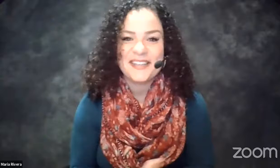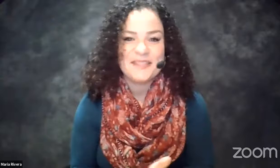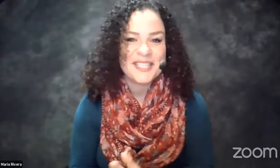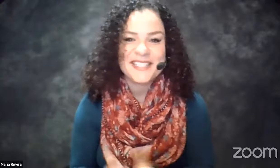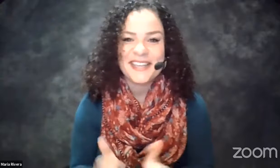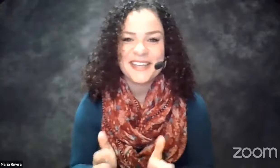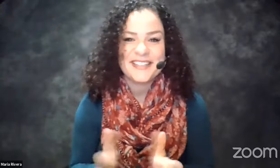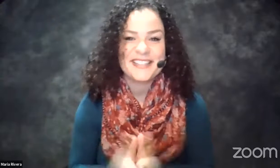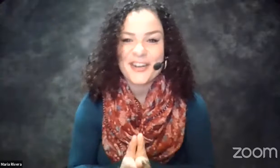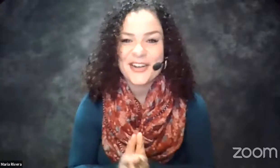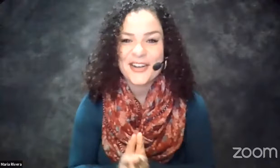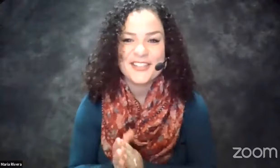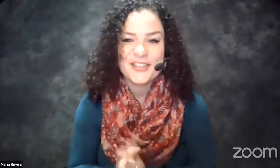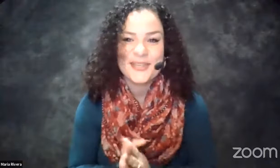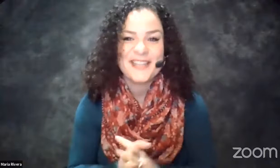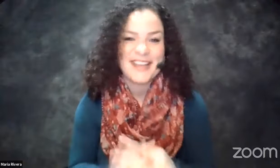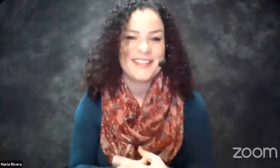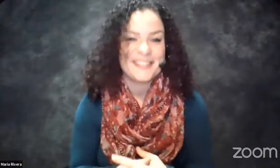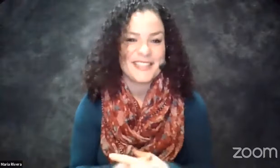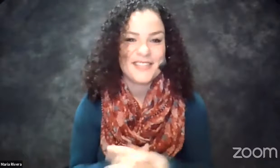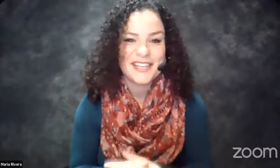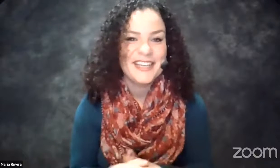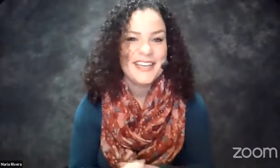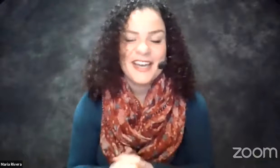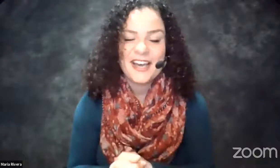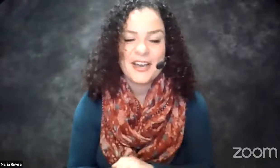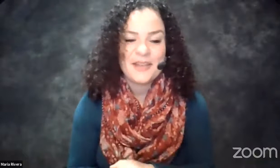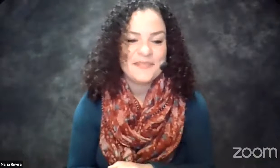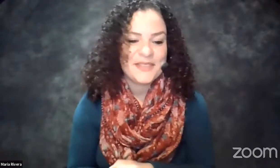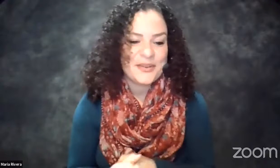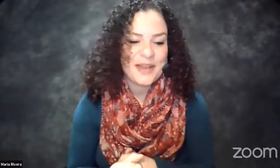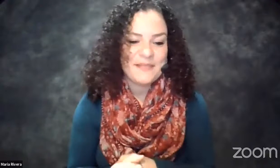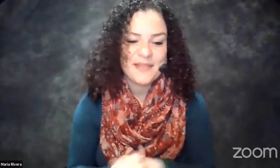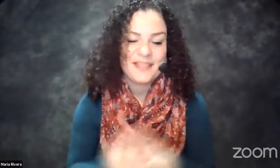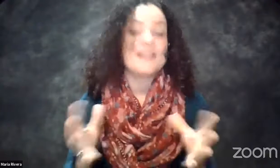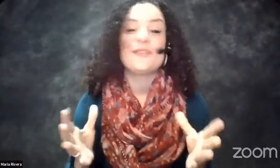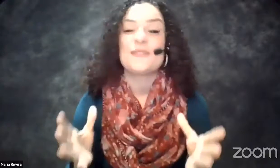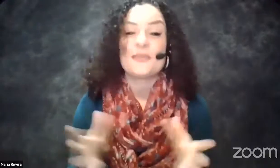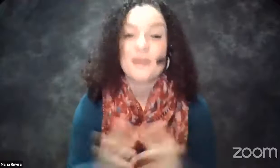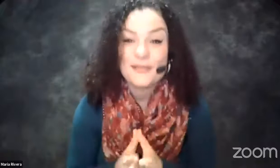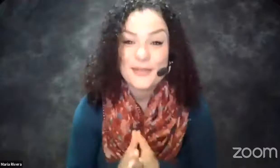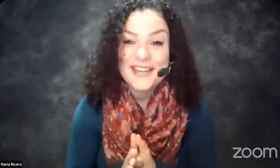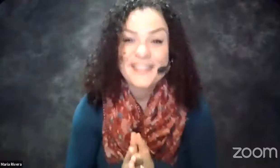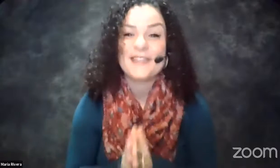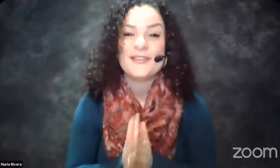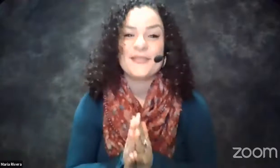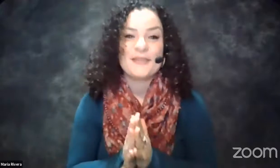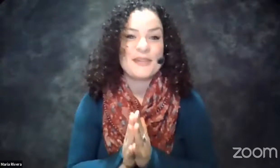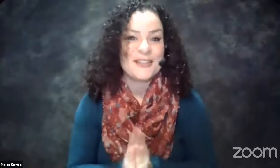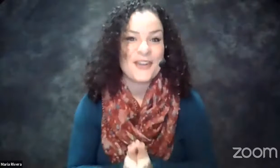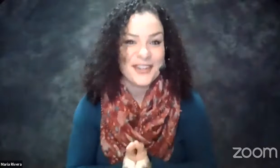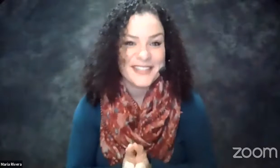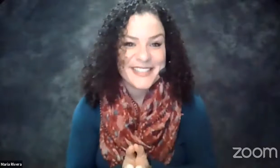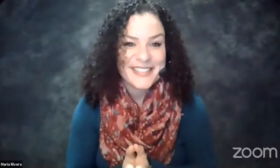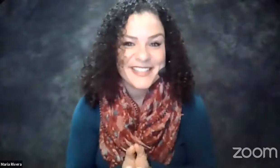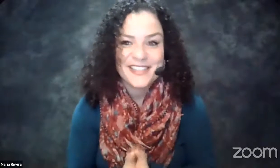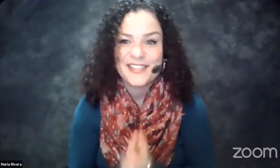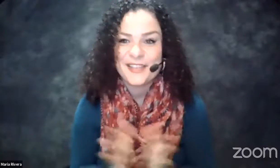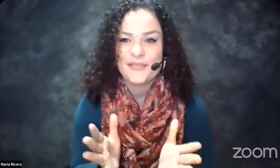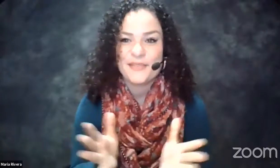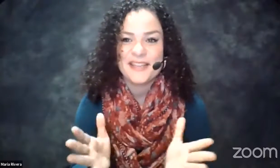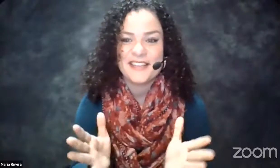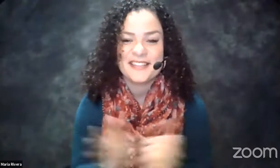maybe could you or somebody you know translate or sign one of these COVID carols,